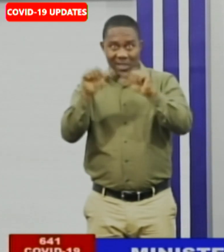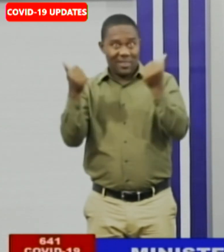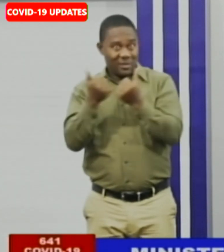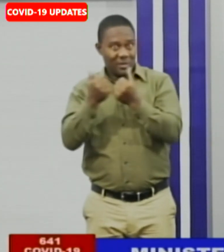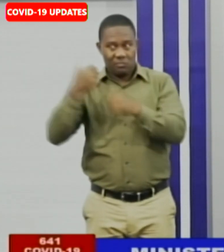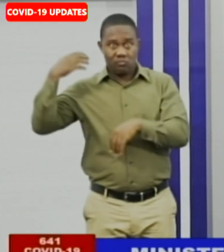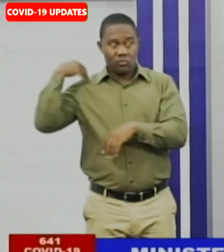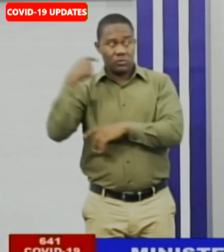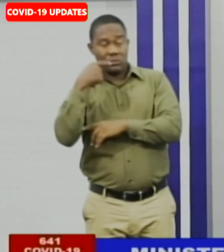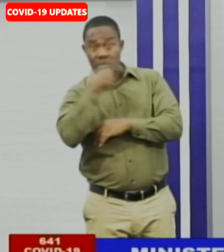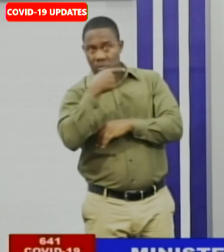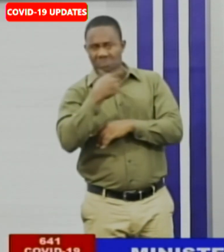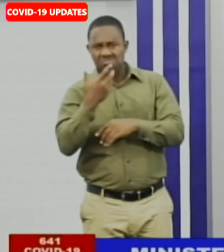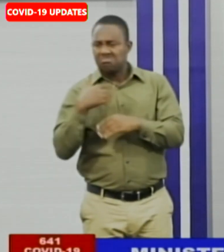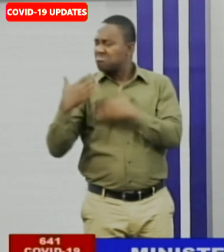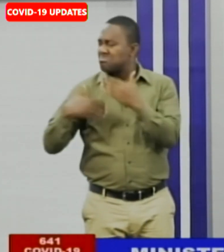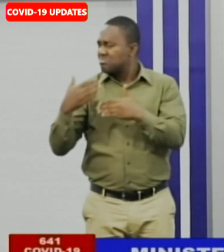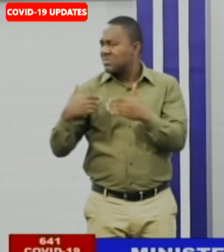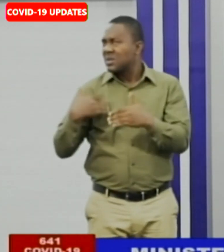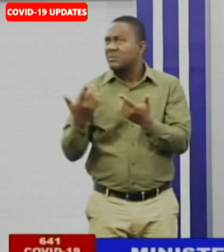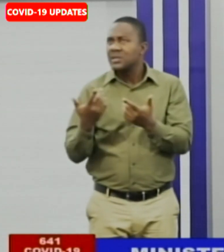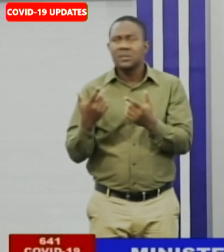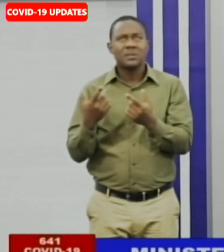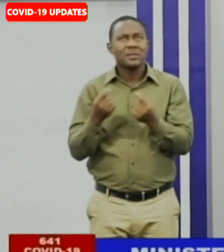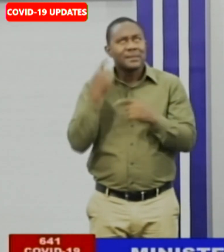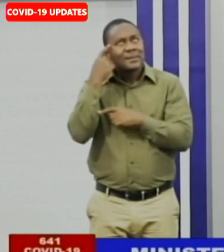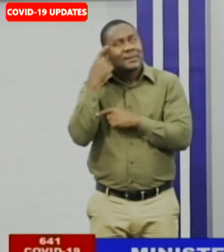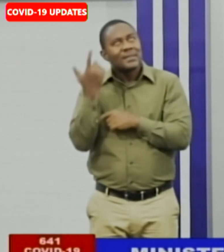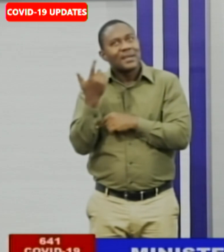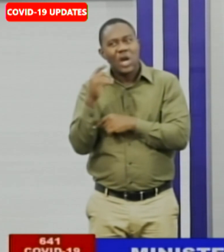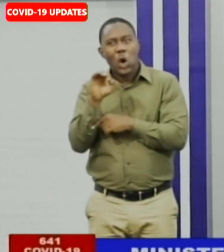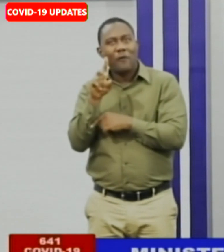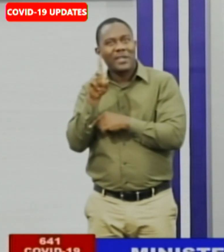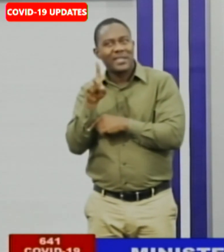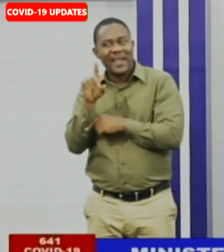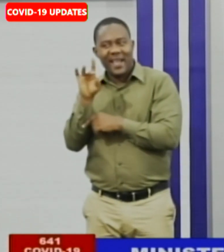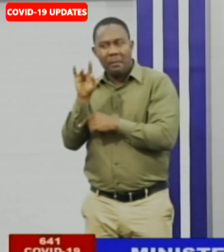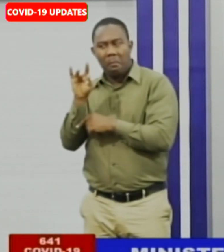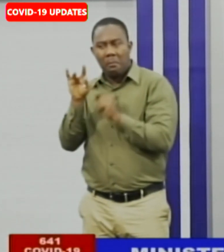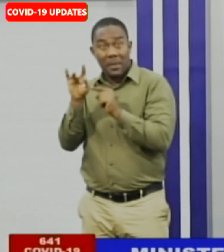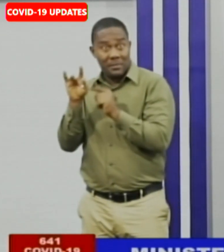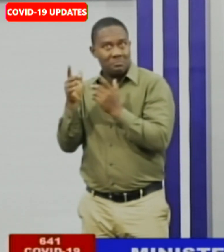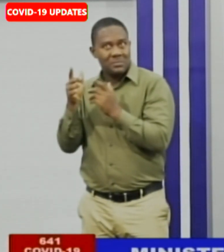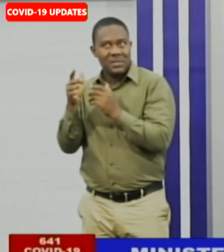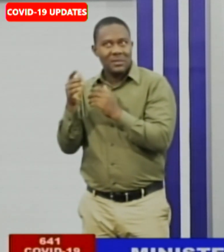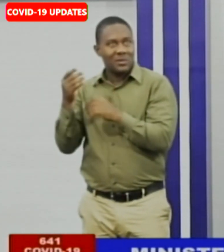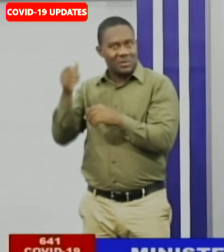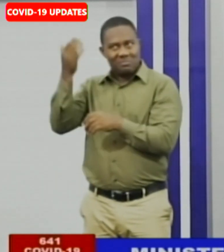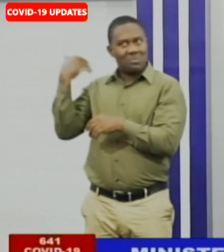that we've been going through our own, what we call COVID-18, in the period leading to normalization and